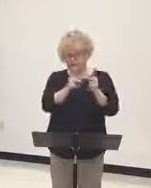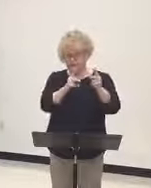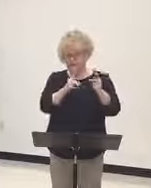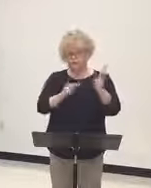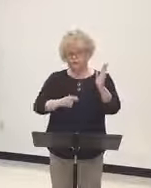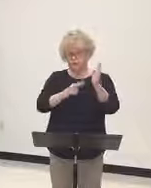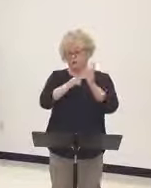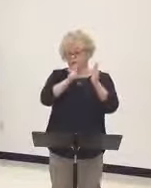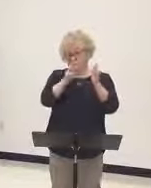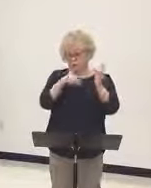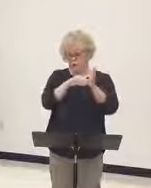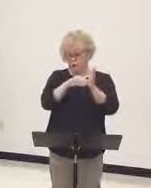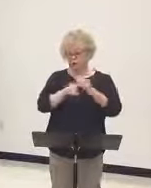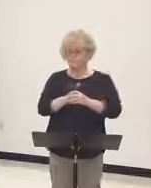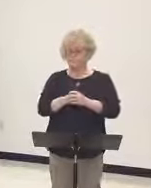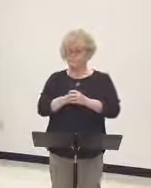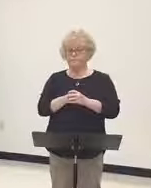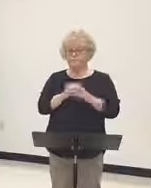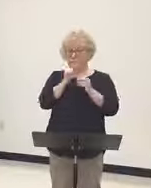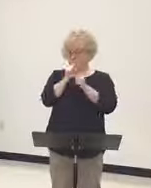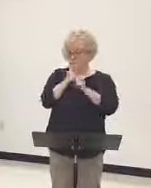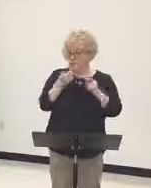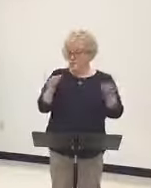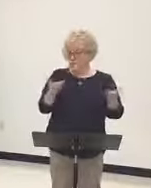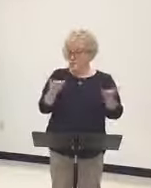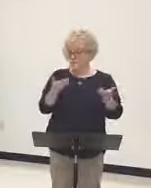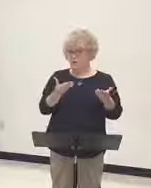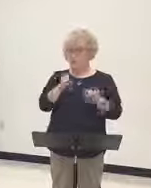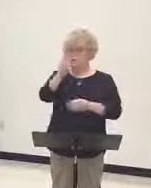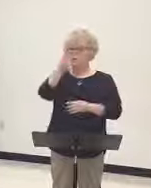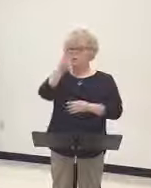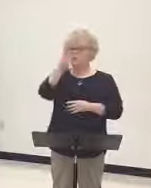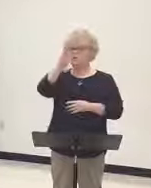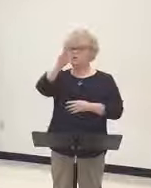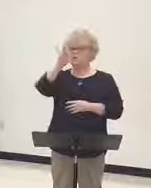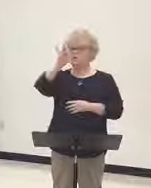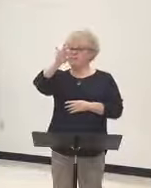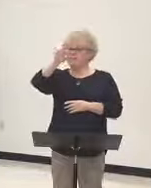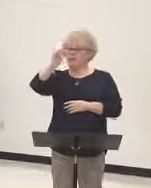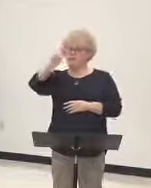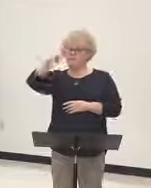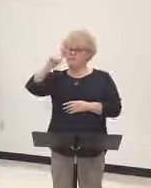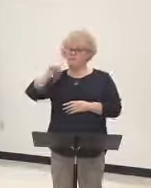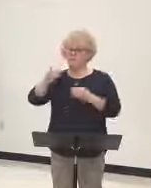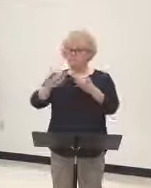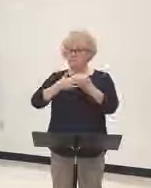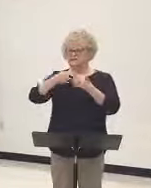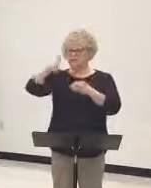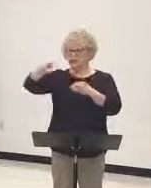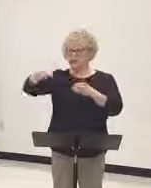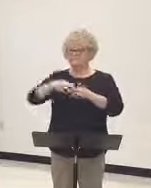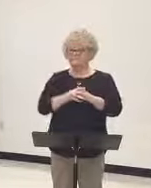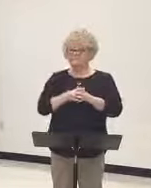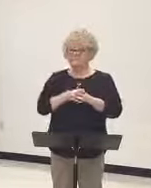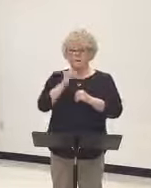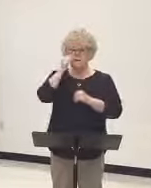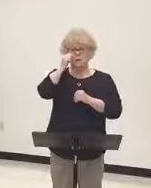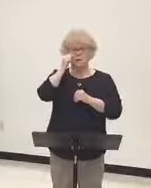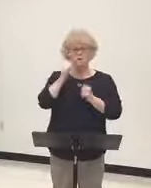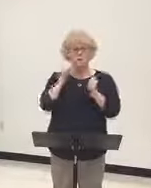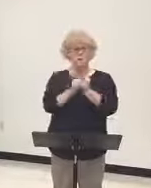retreat center, not too far from here, in Wernersville, Pennsylvania. And so with some